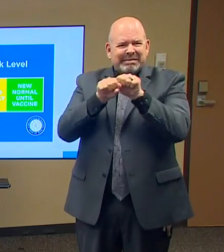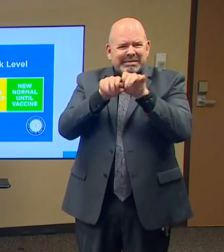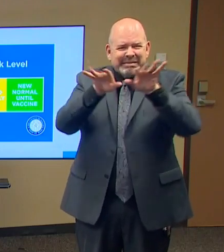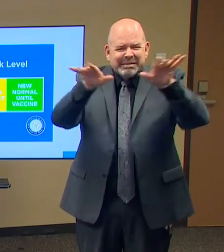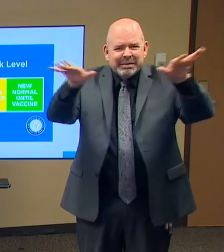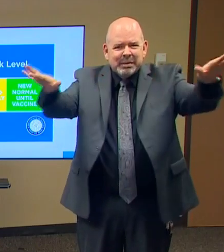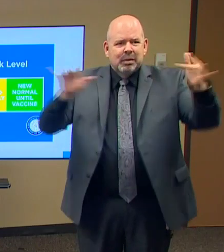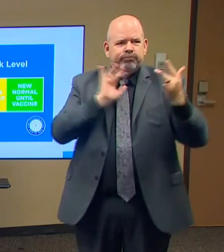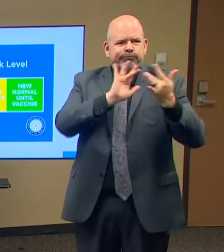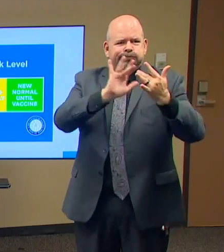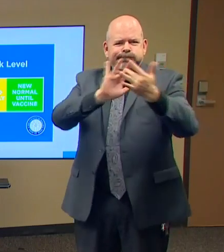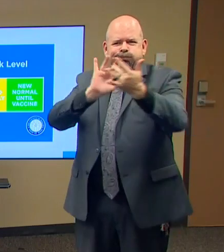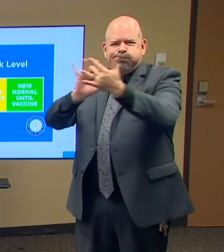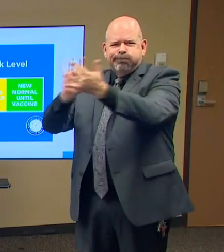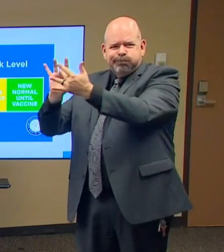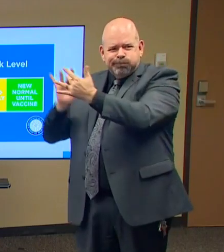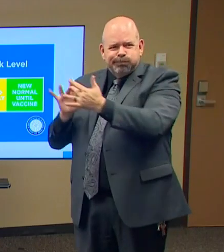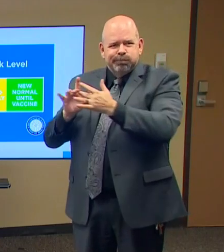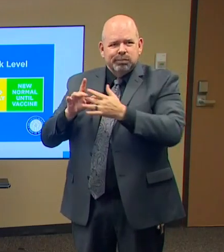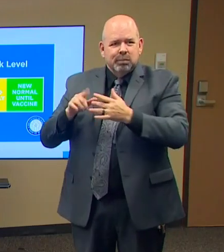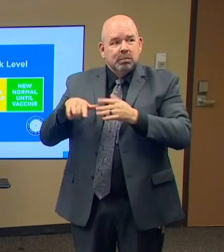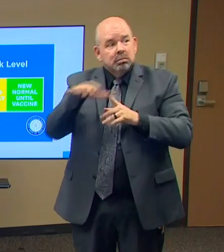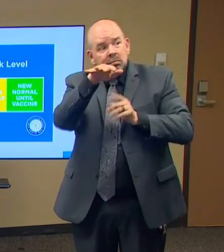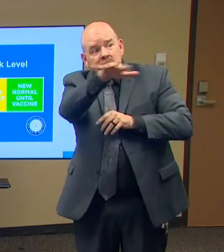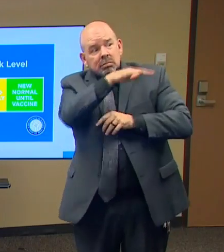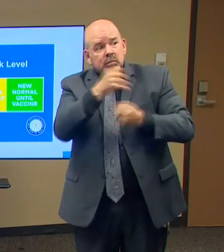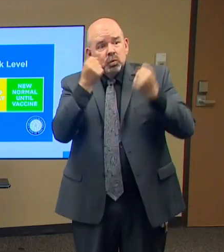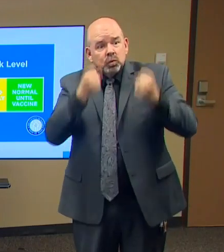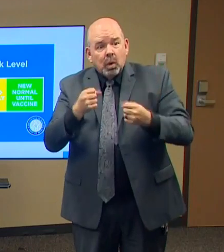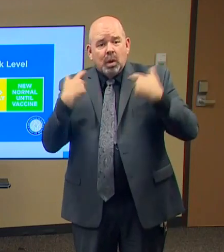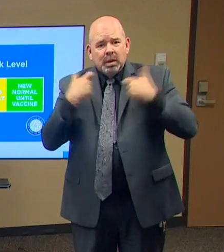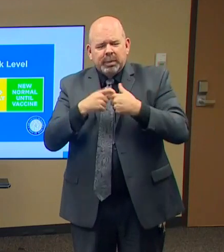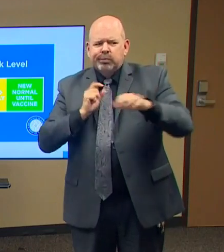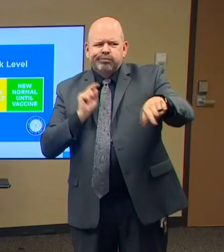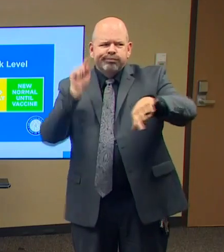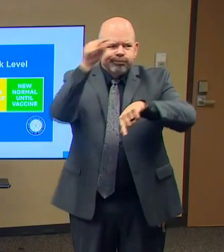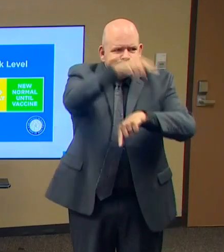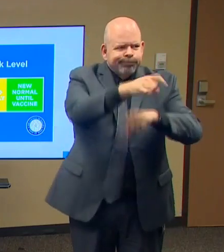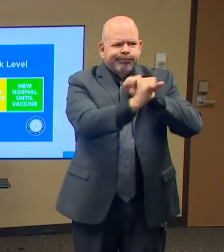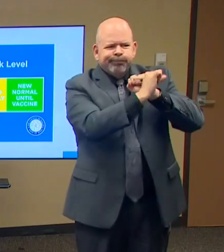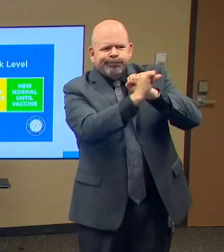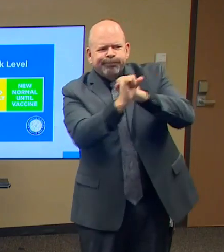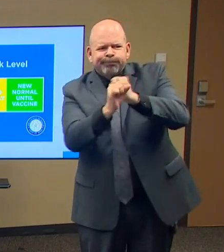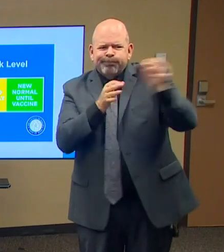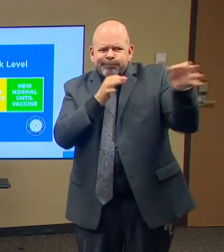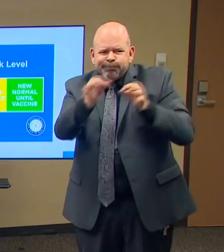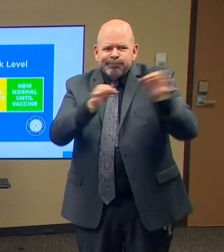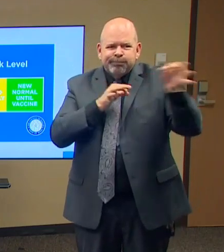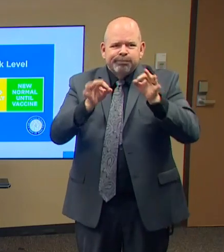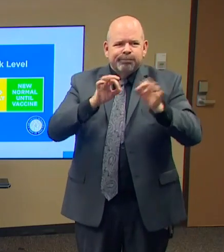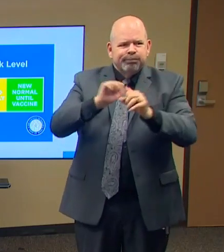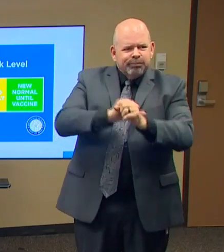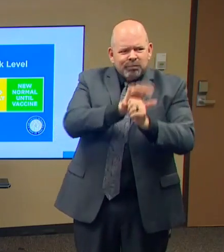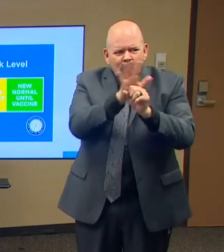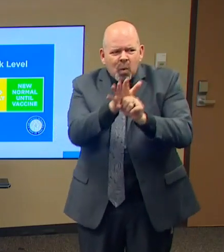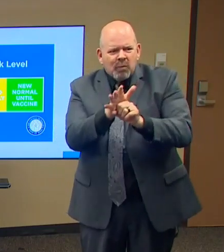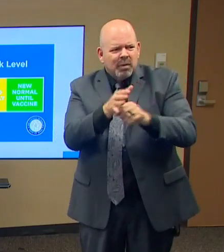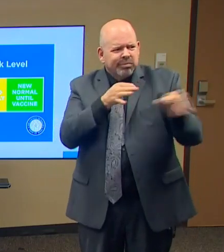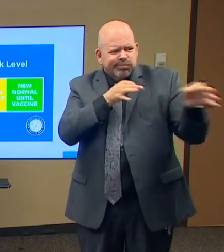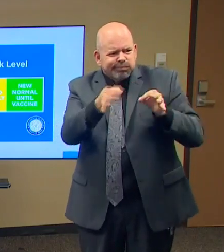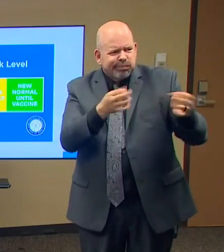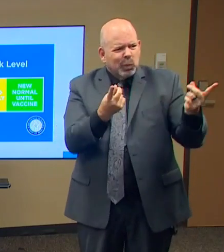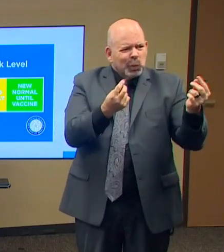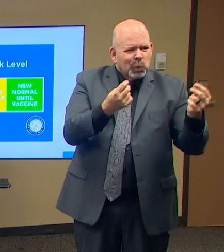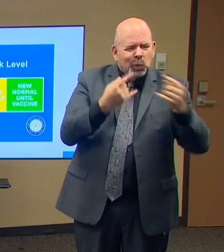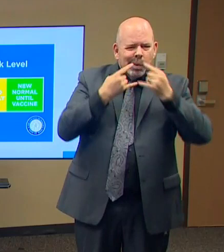the ground in the community efforts, working with the education with the people in the